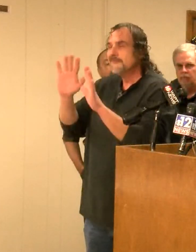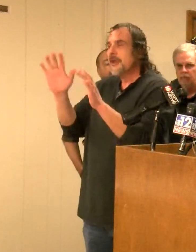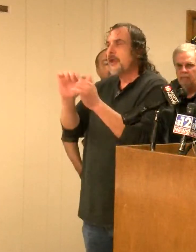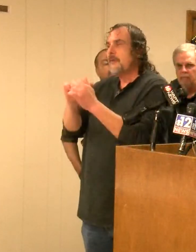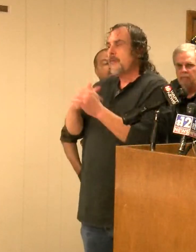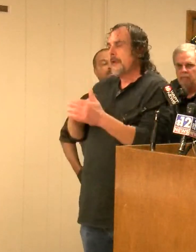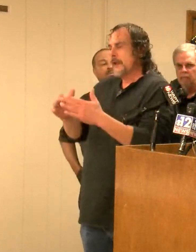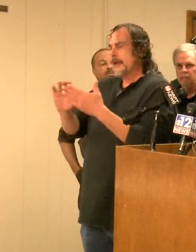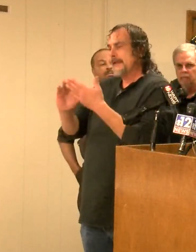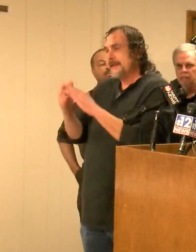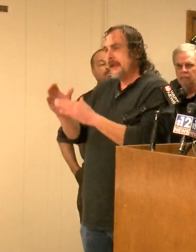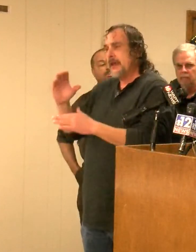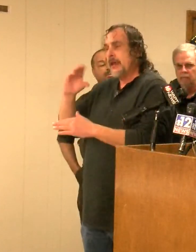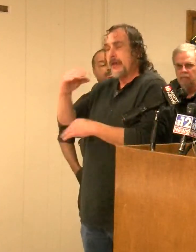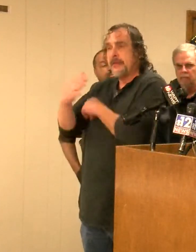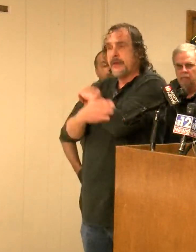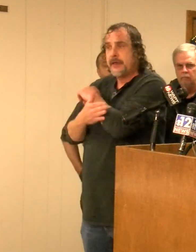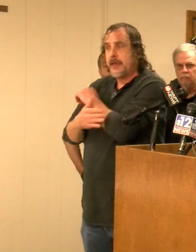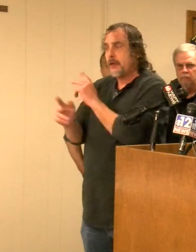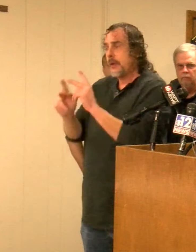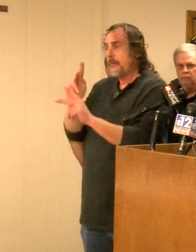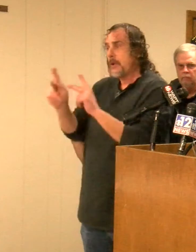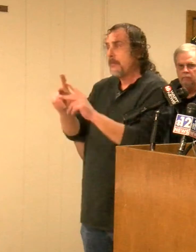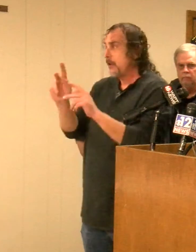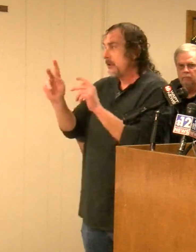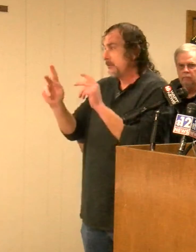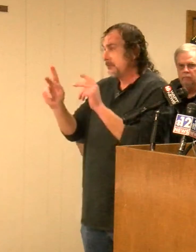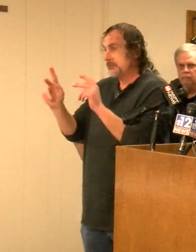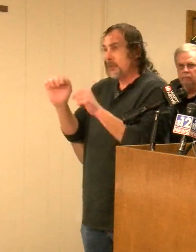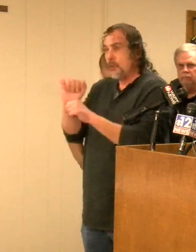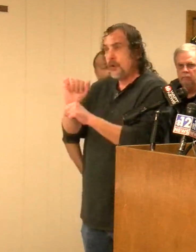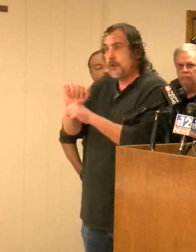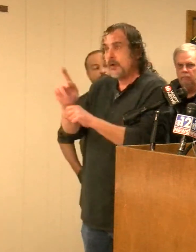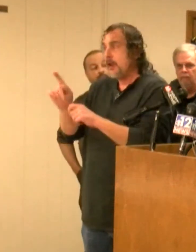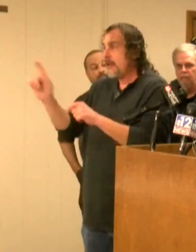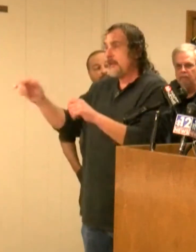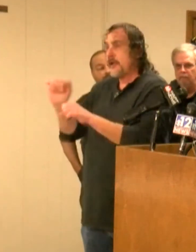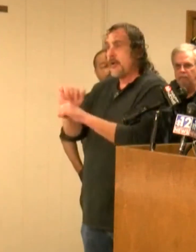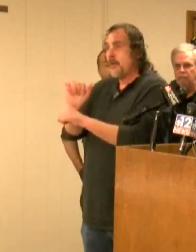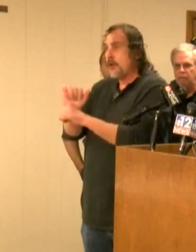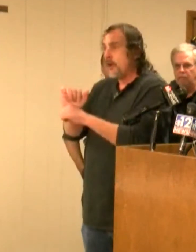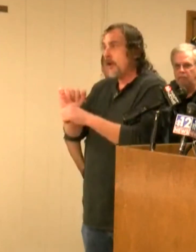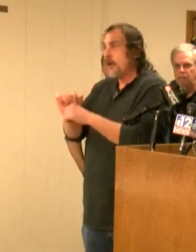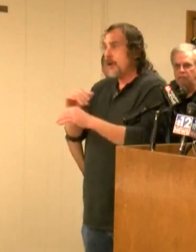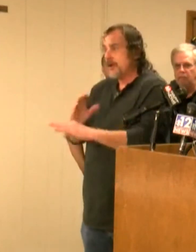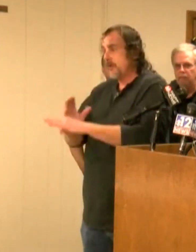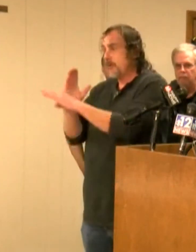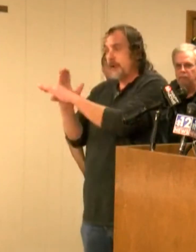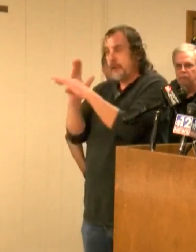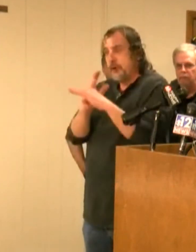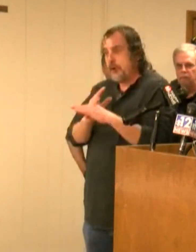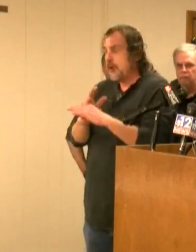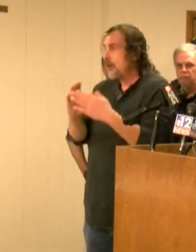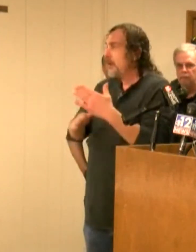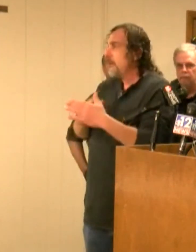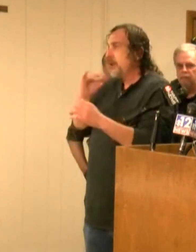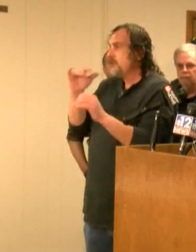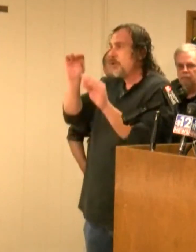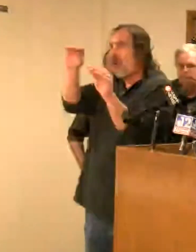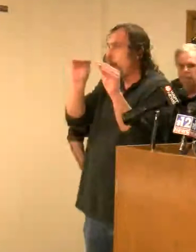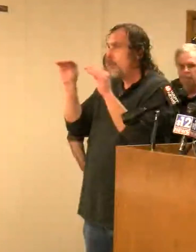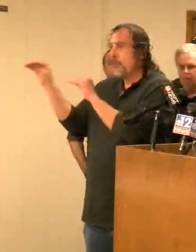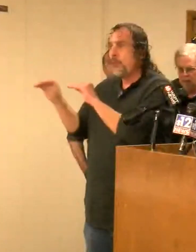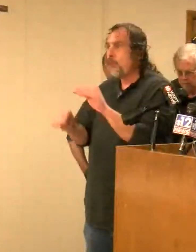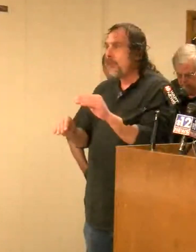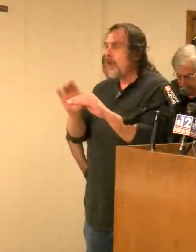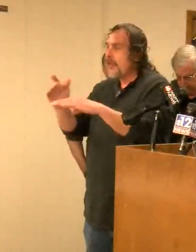city and the county public works individuals. These guys and gals are out there putting out barricades. Please don't move them.